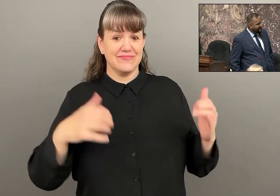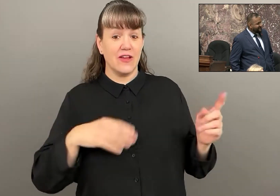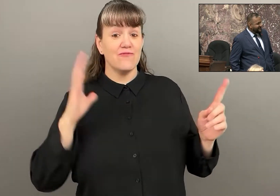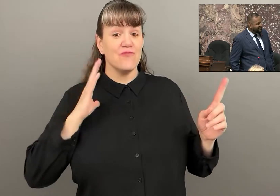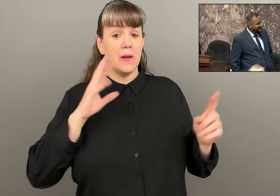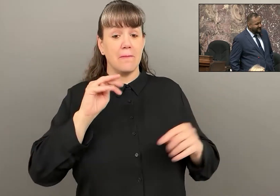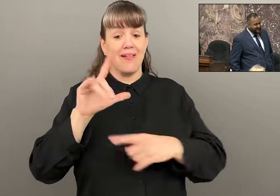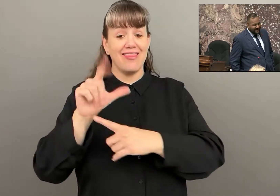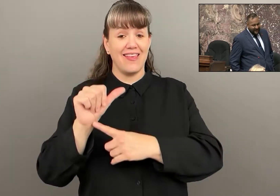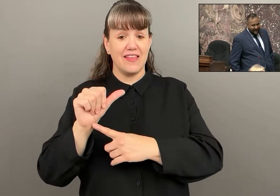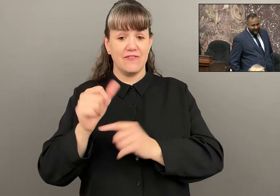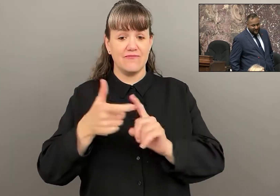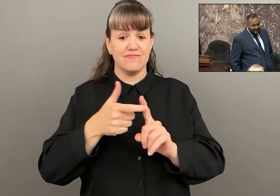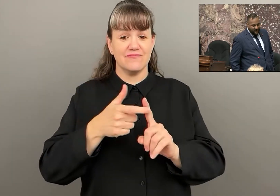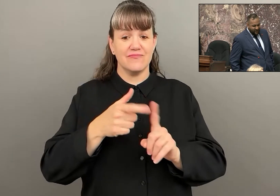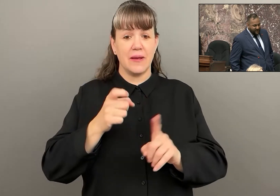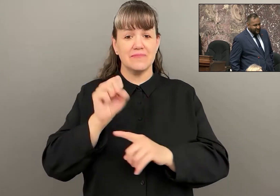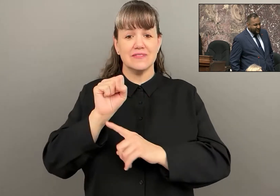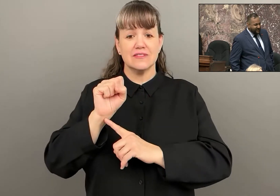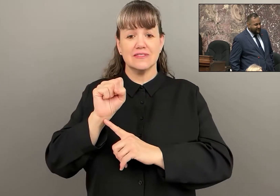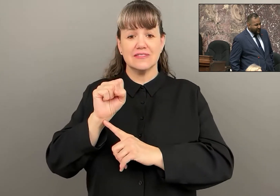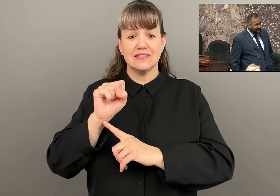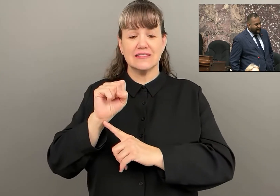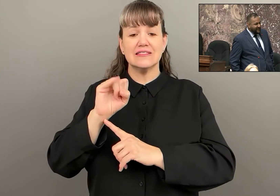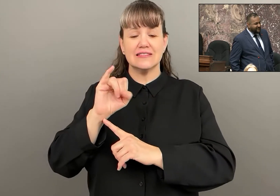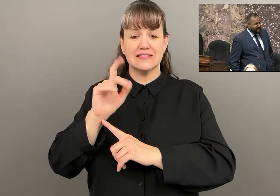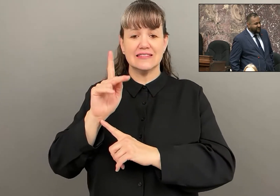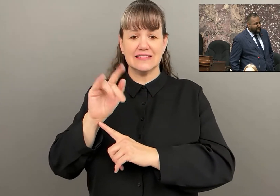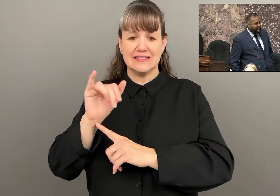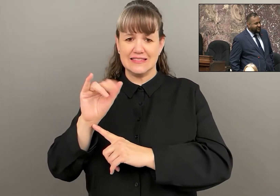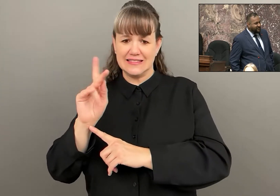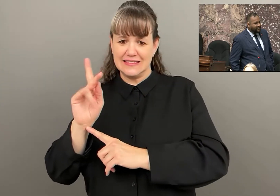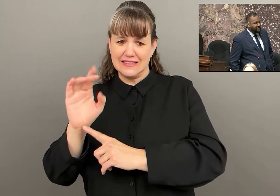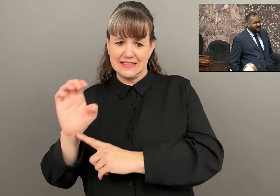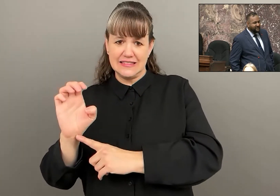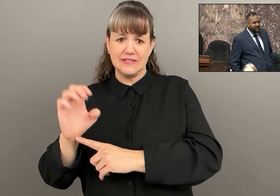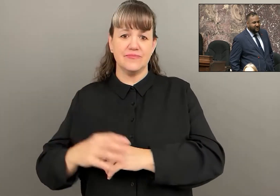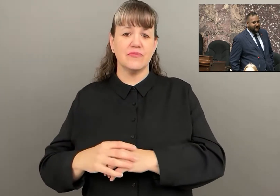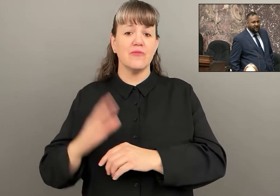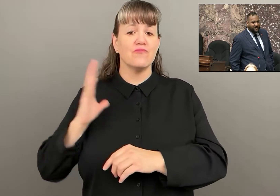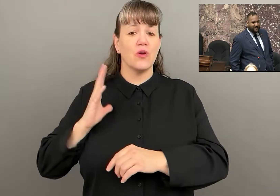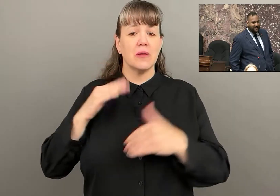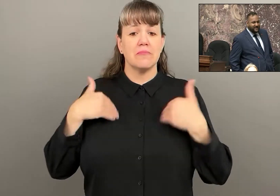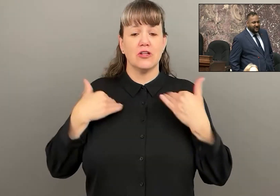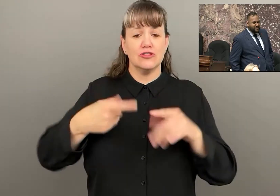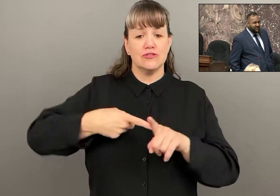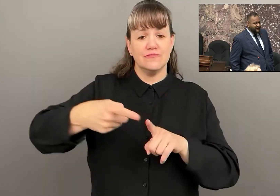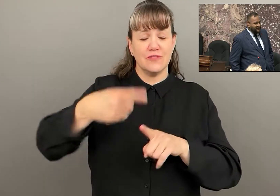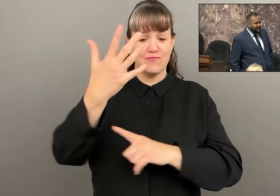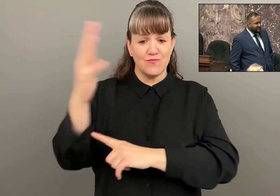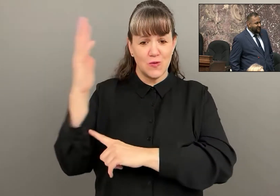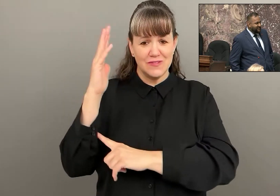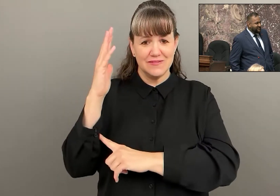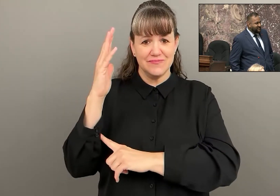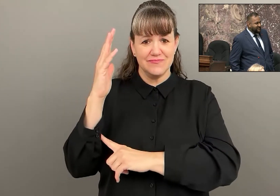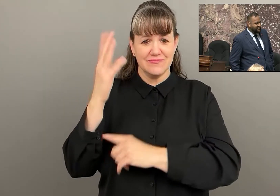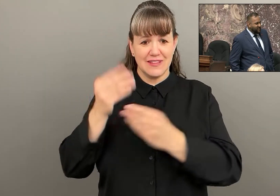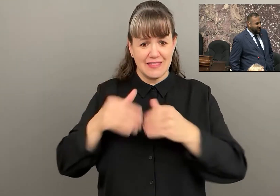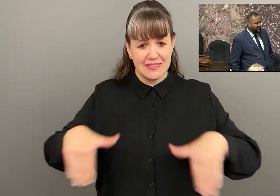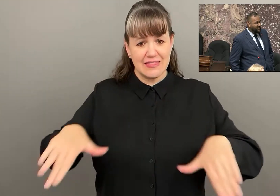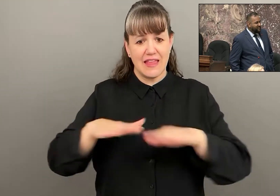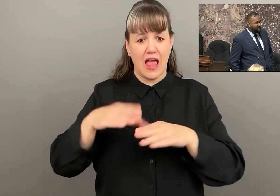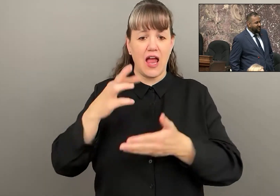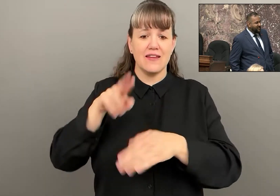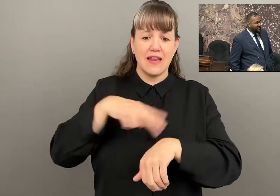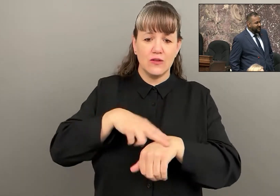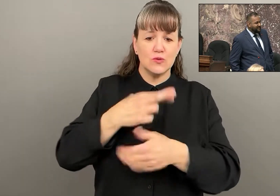of Hazelton, former Minister of Forest, Lands, Natural Resource Operations and Rural Development. Remember the day Doug Donaldson was sworn